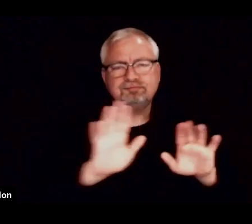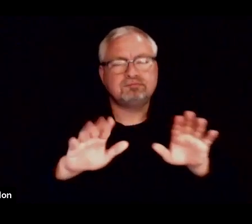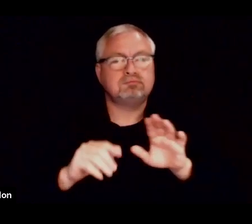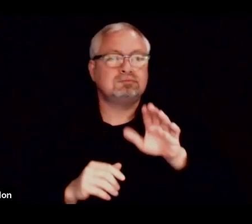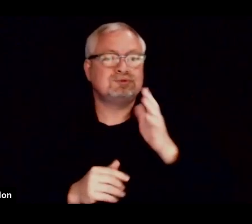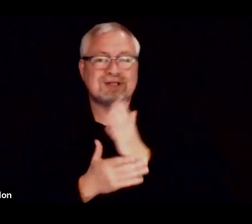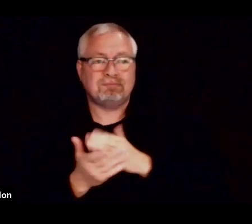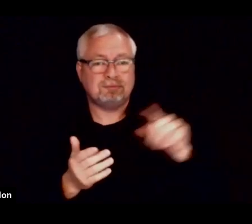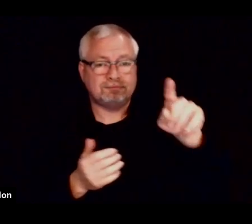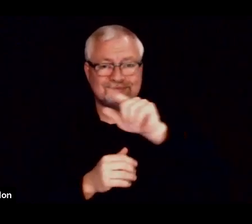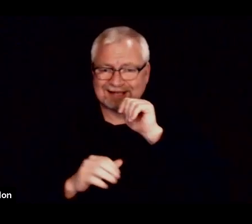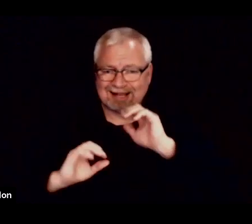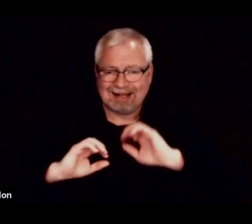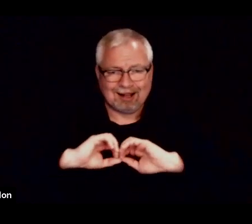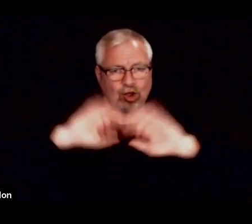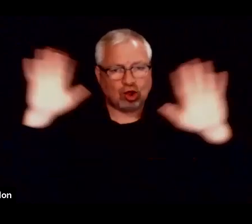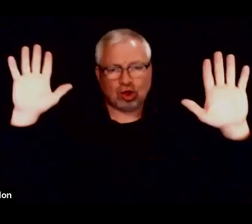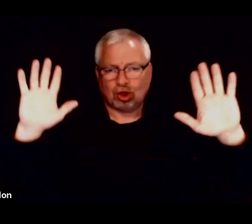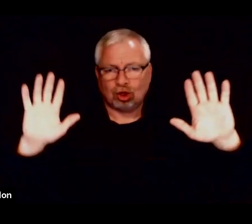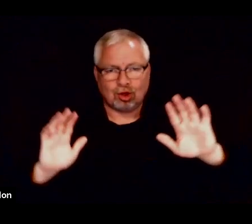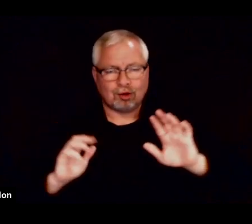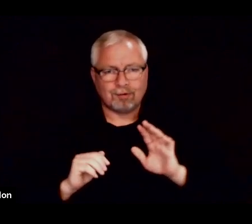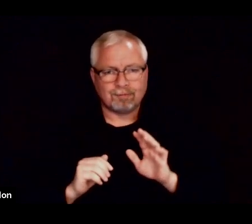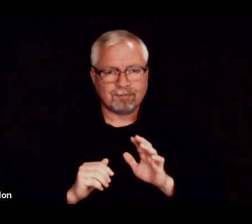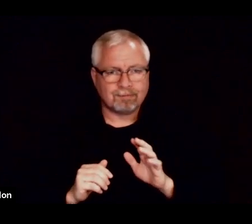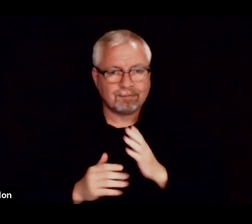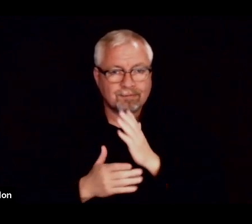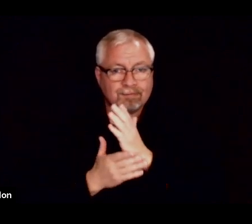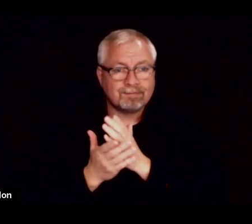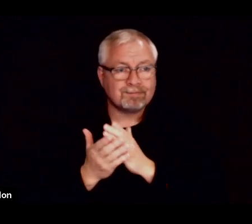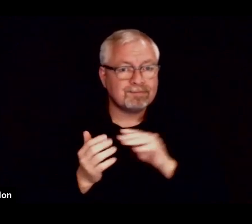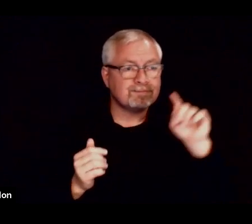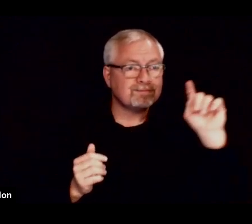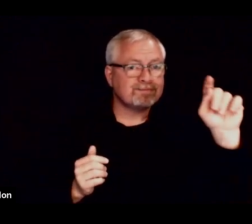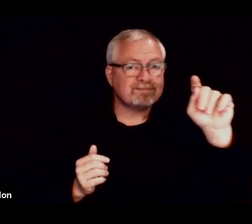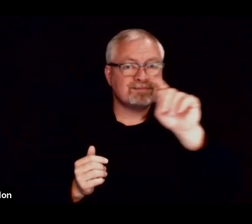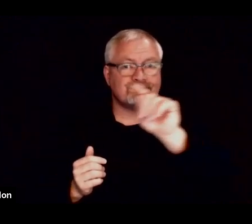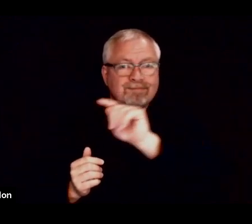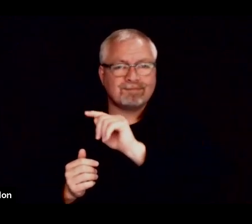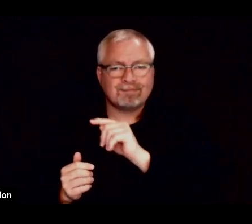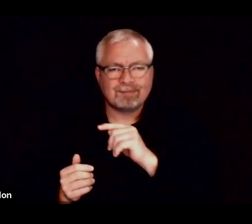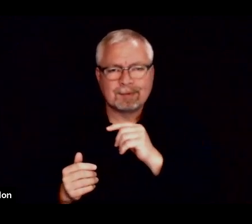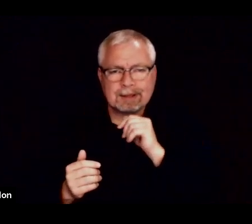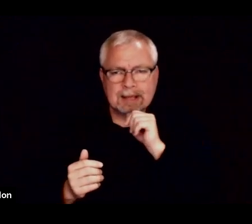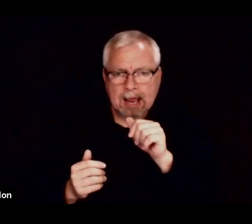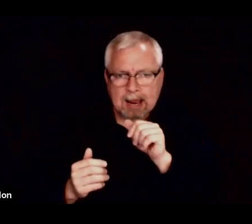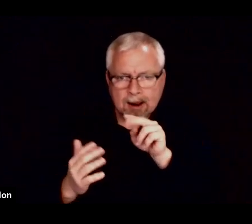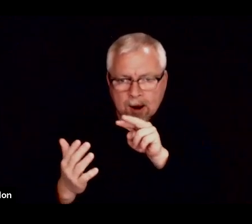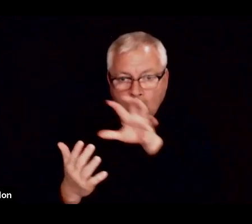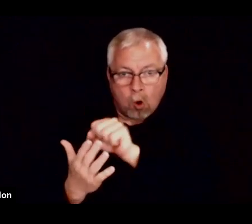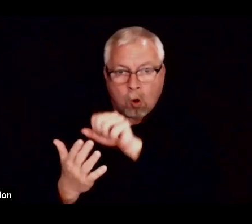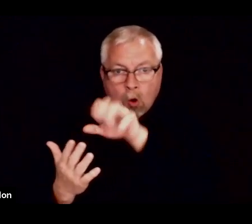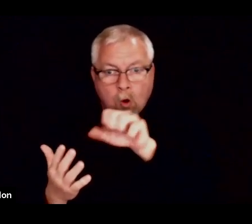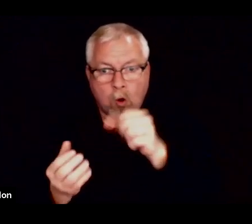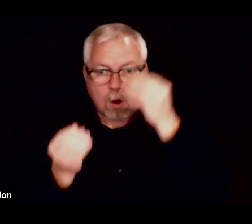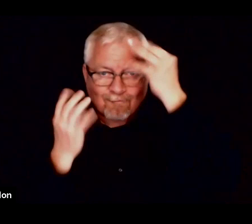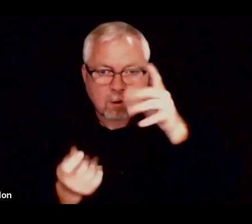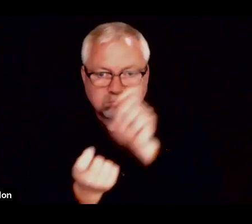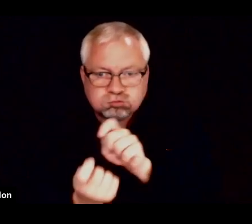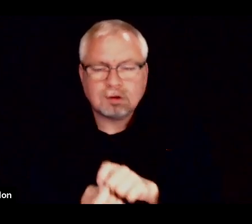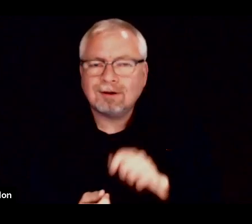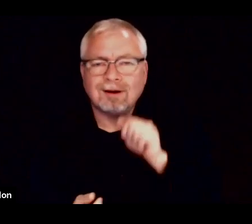and some may not have great sensitivity. And the reason why those are